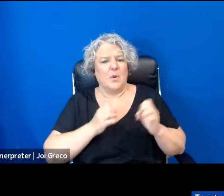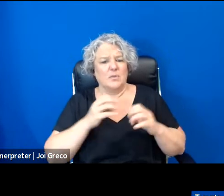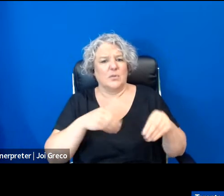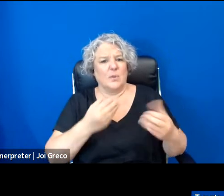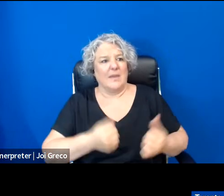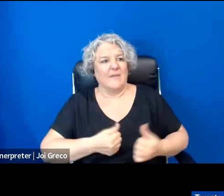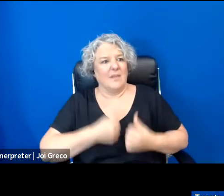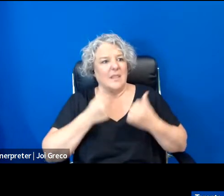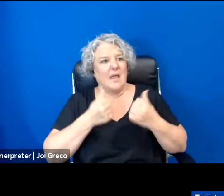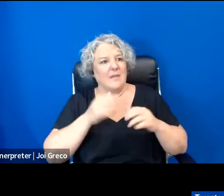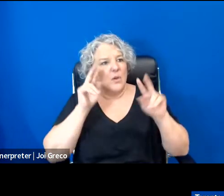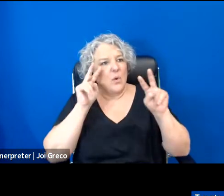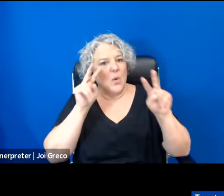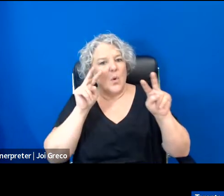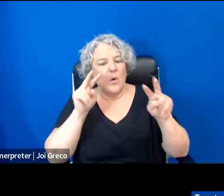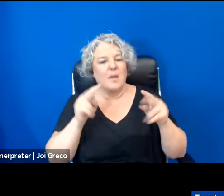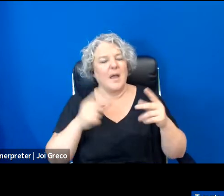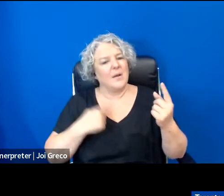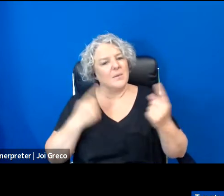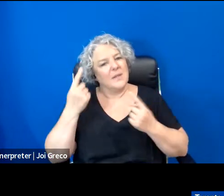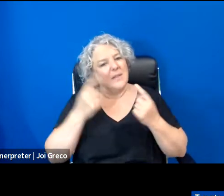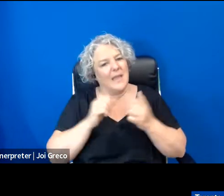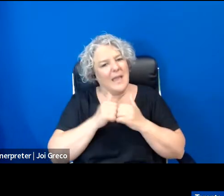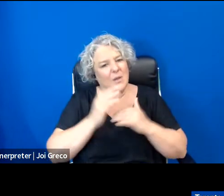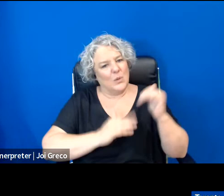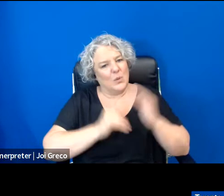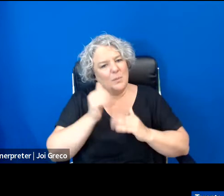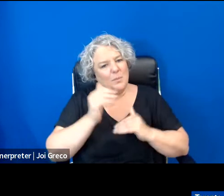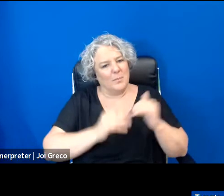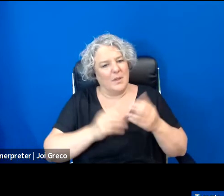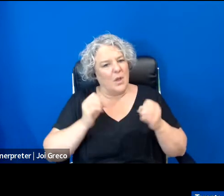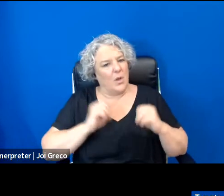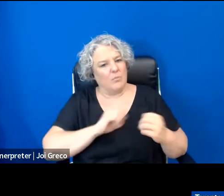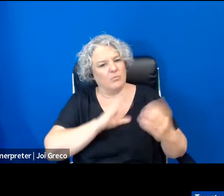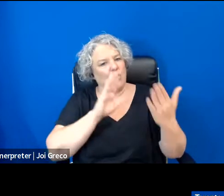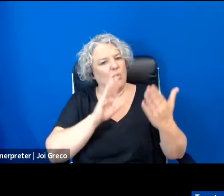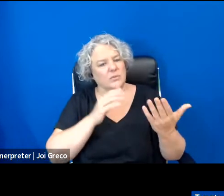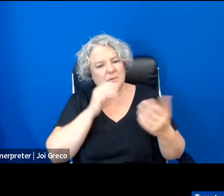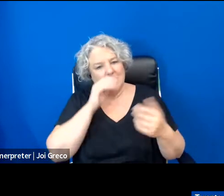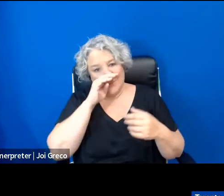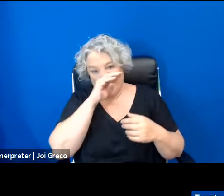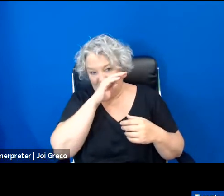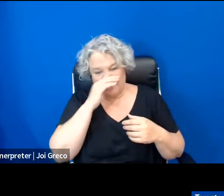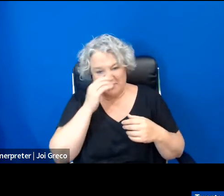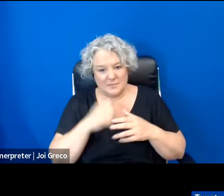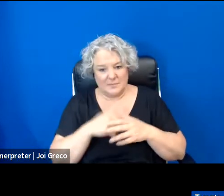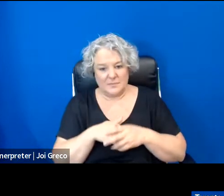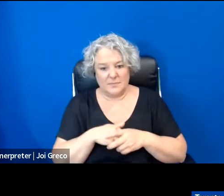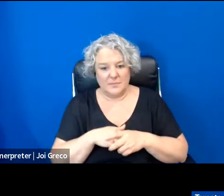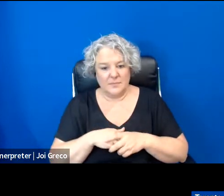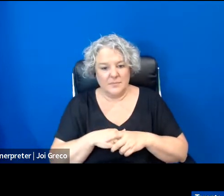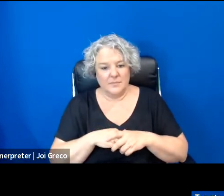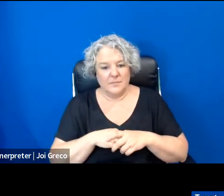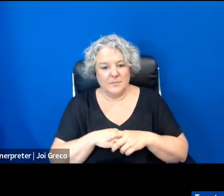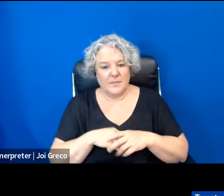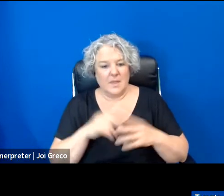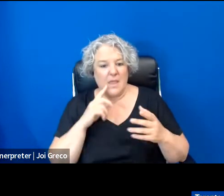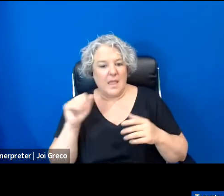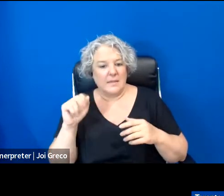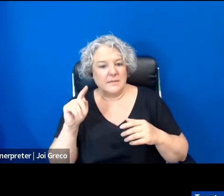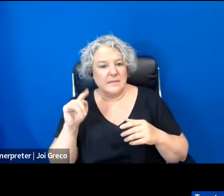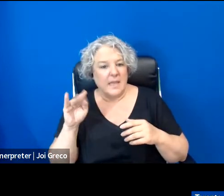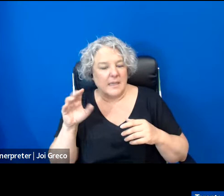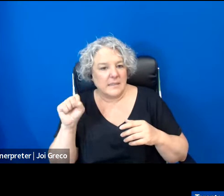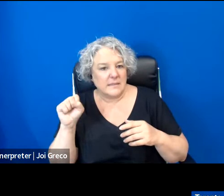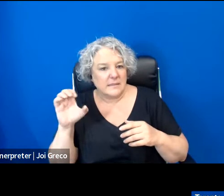people. I was thinking about how to build, what kind of approaches work? Is it the antagonistic approach or agonistic approach? Should